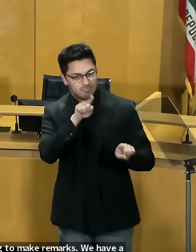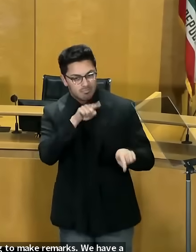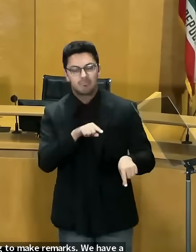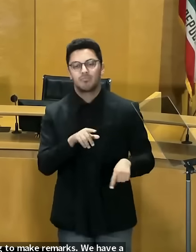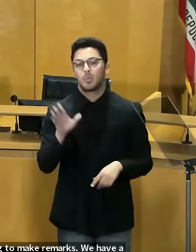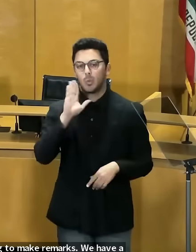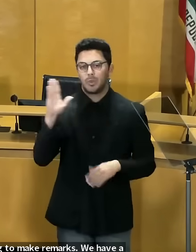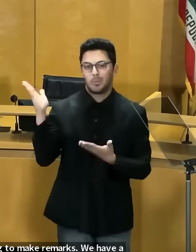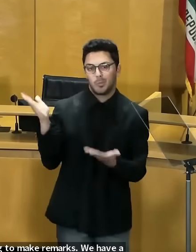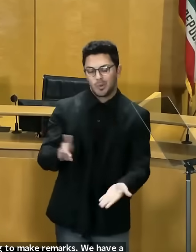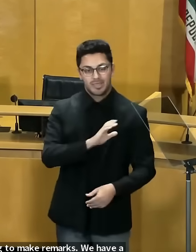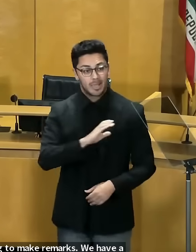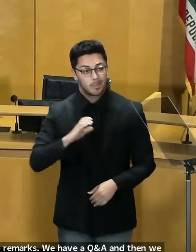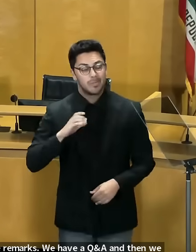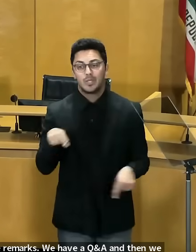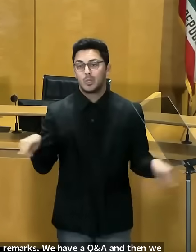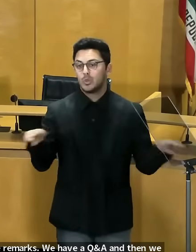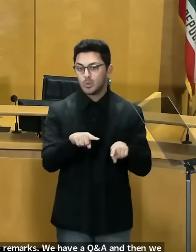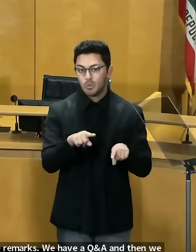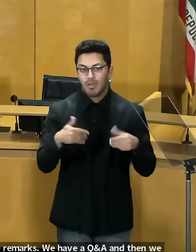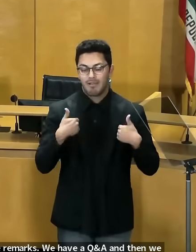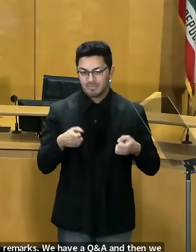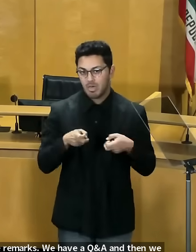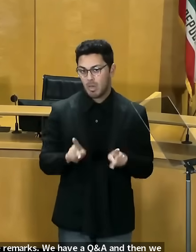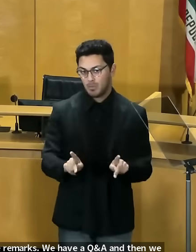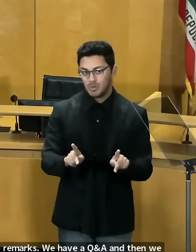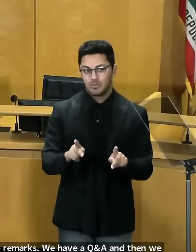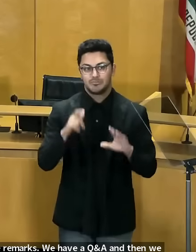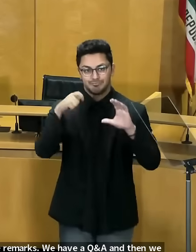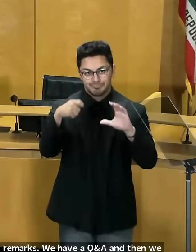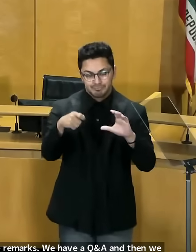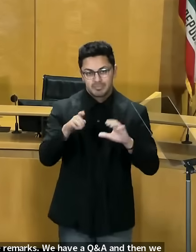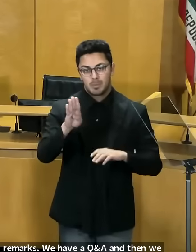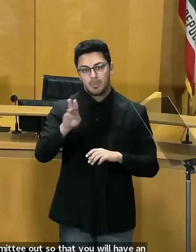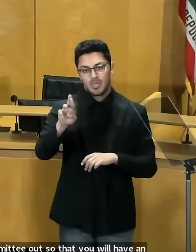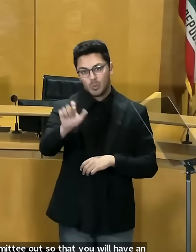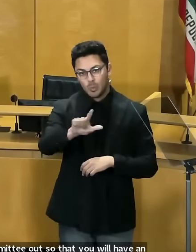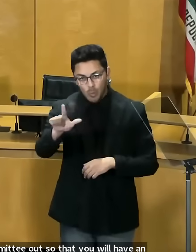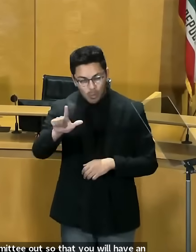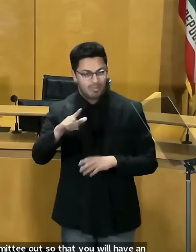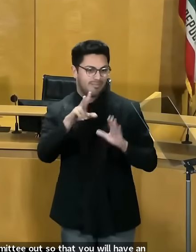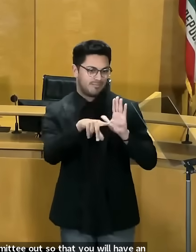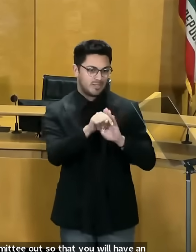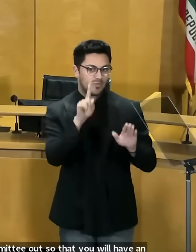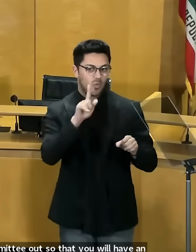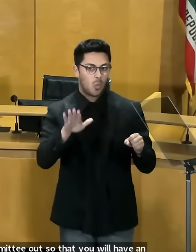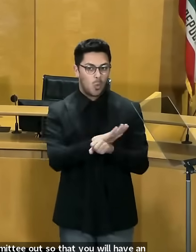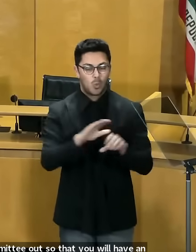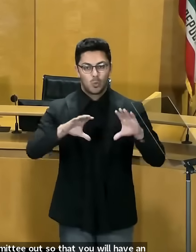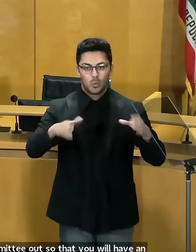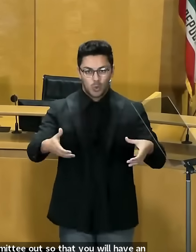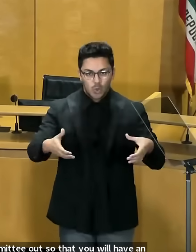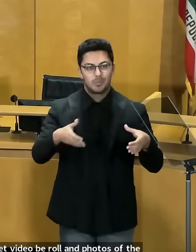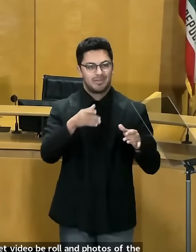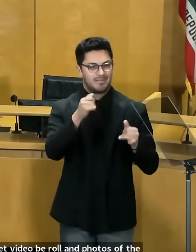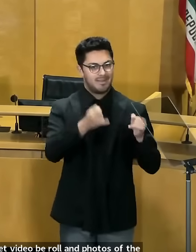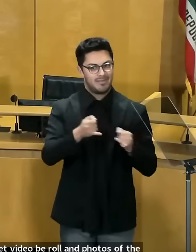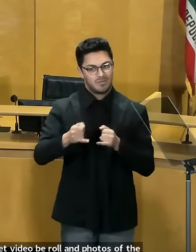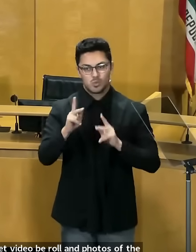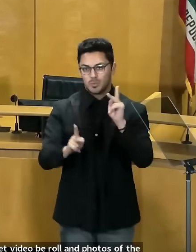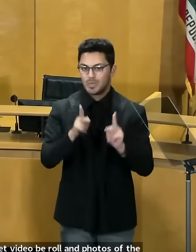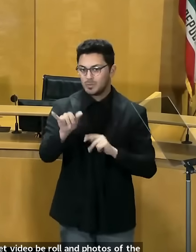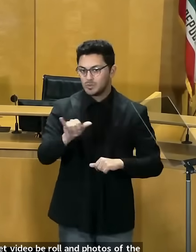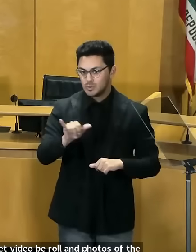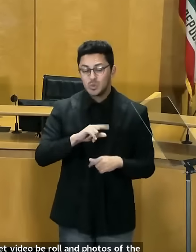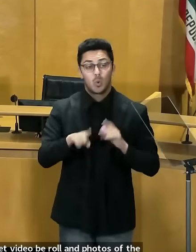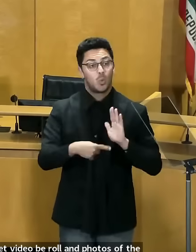our committee out so that you will have an opportunity to get video B-roll and photos of the entire group, individuals as well.